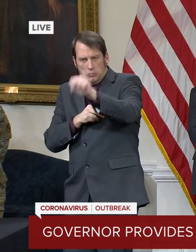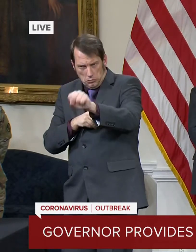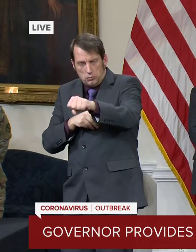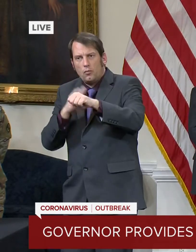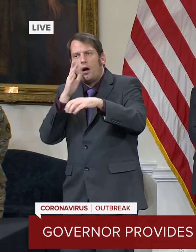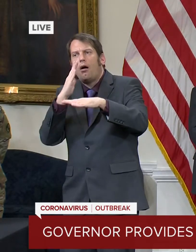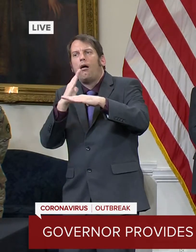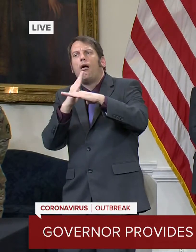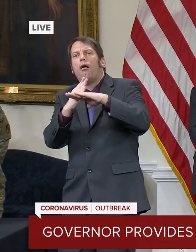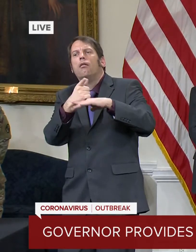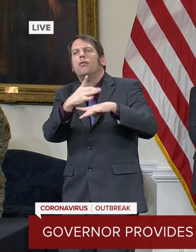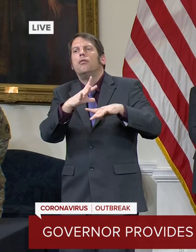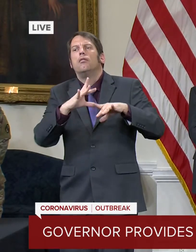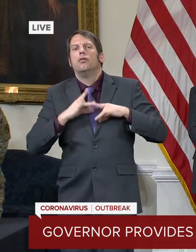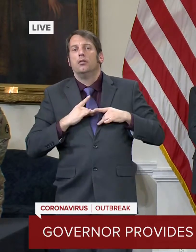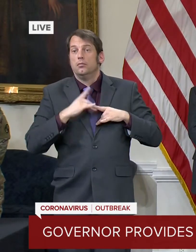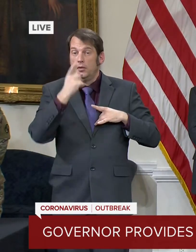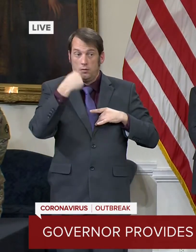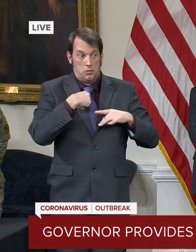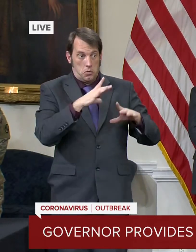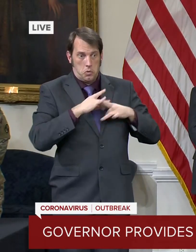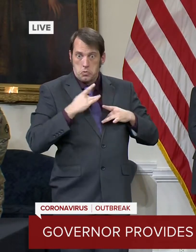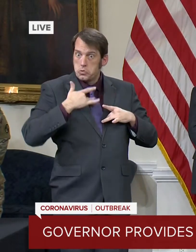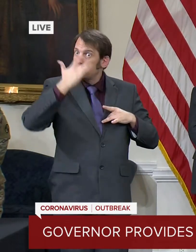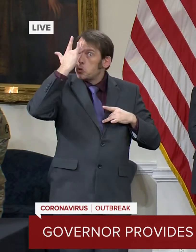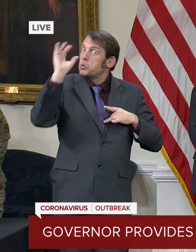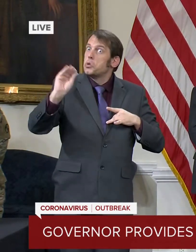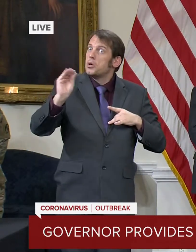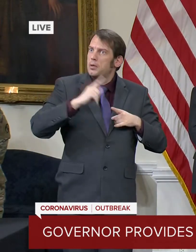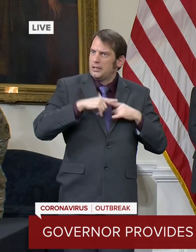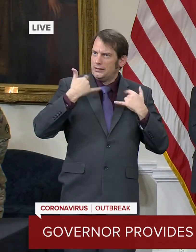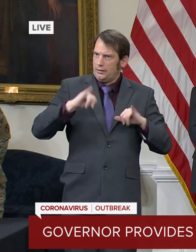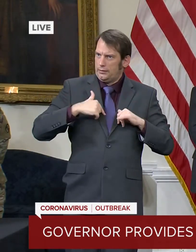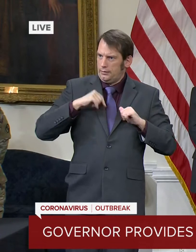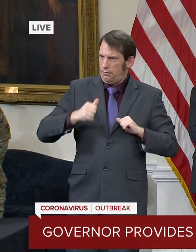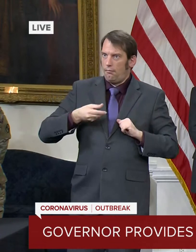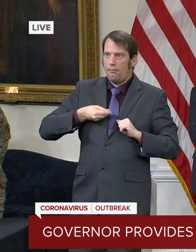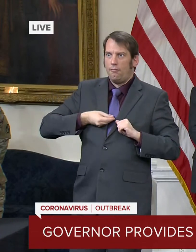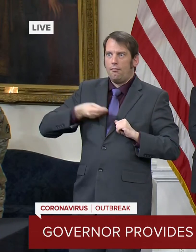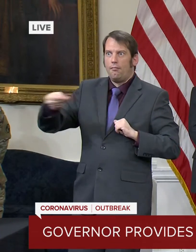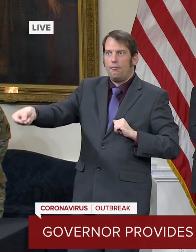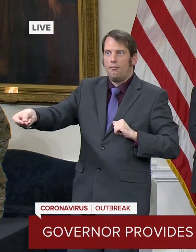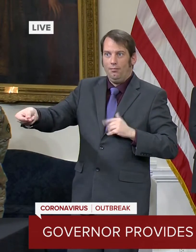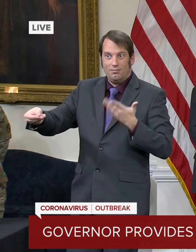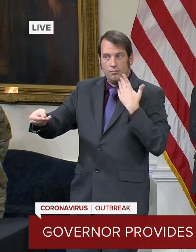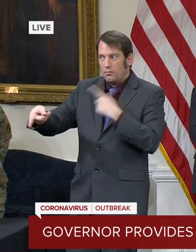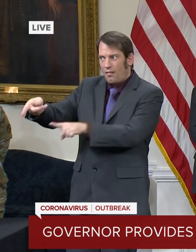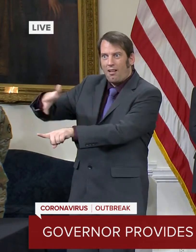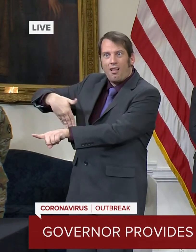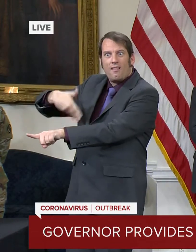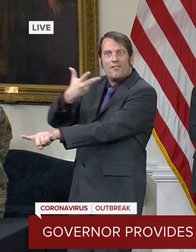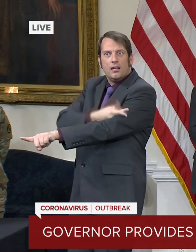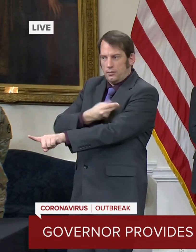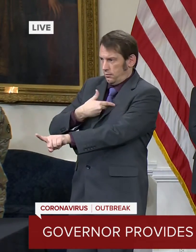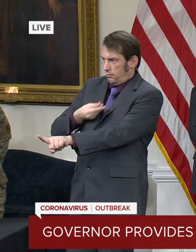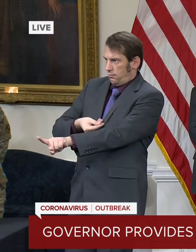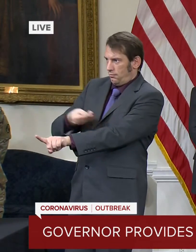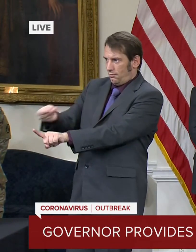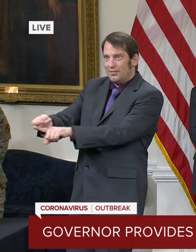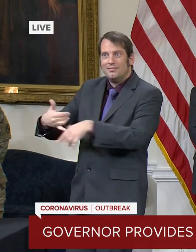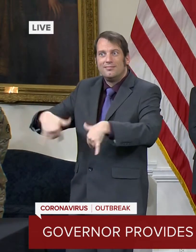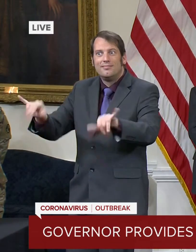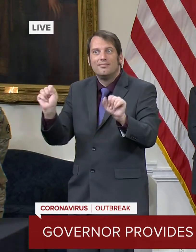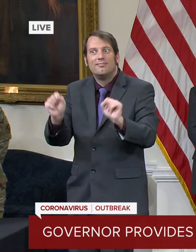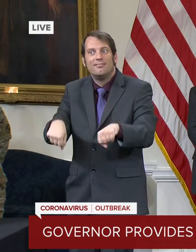but you could still spread it to those who might become sick who have not been vaccinated. This is even more important as